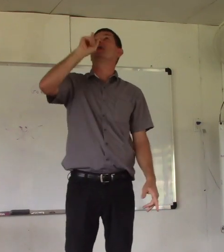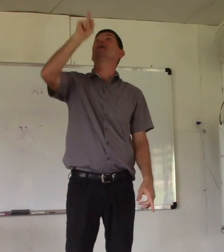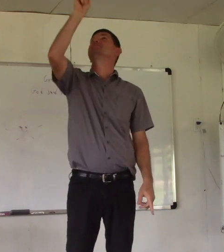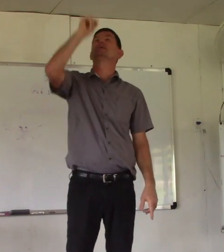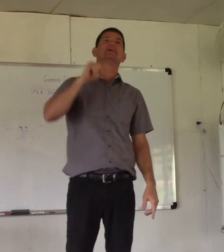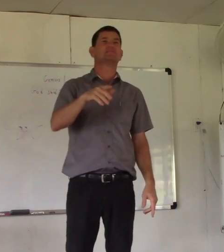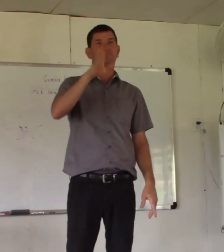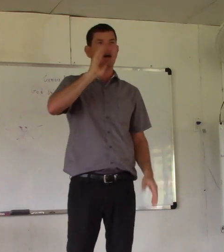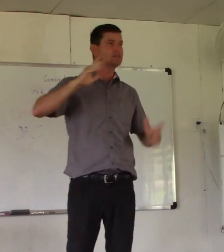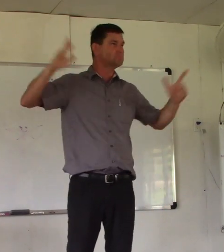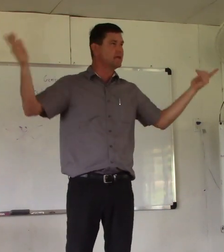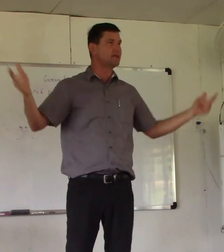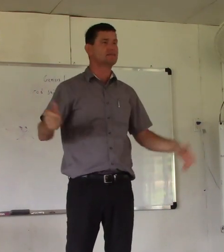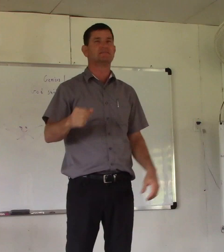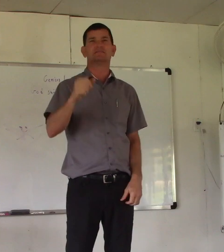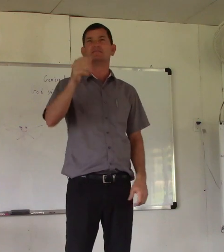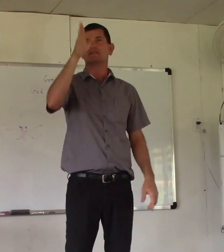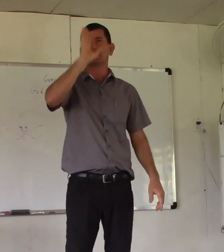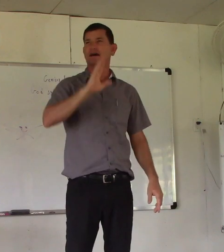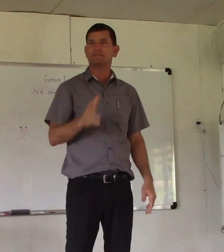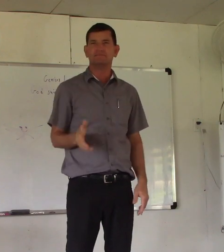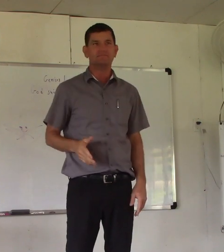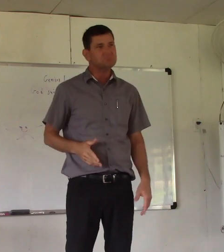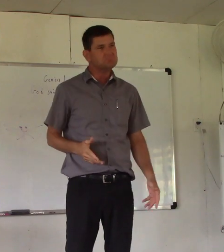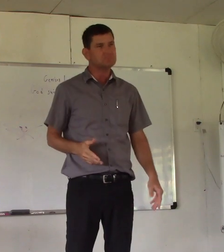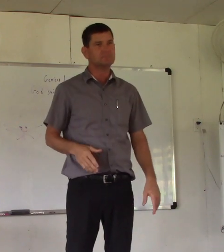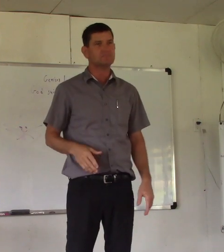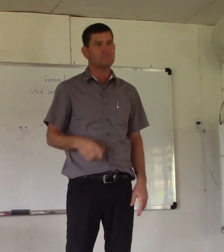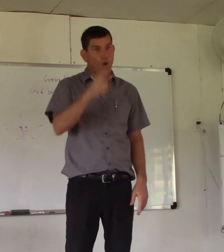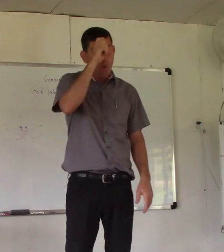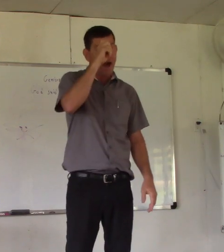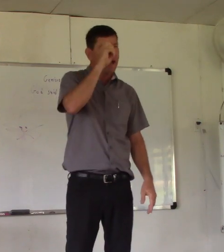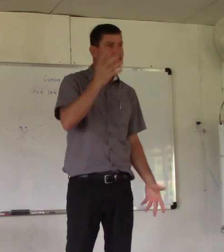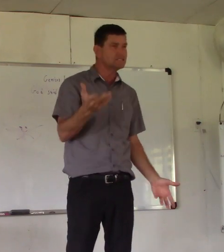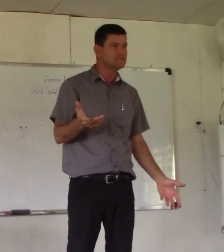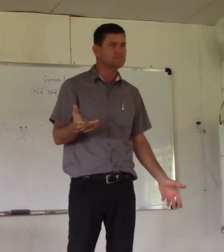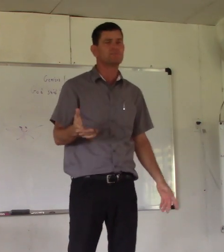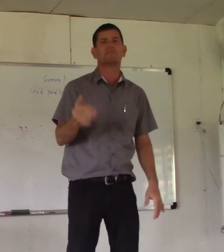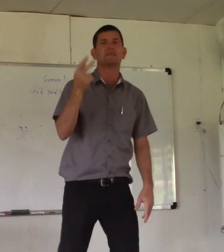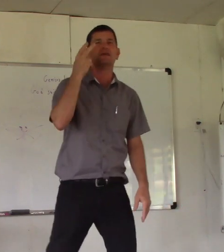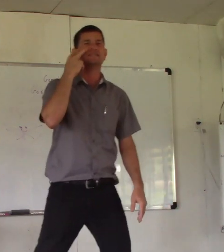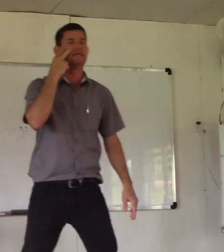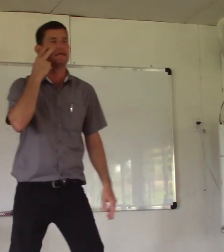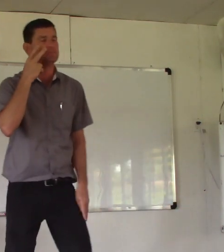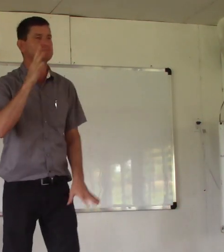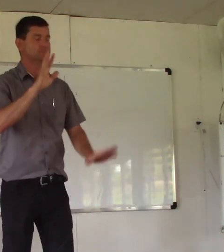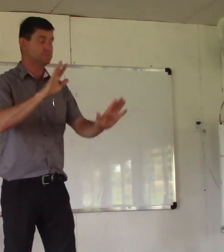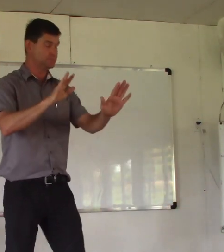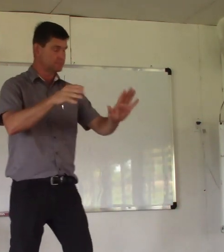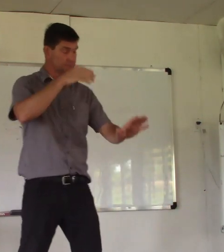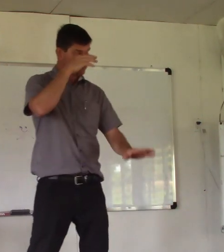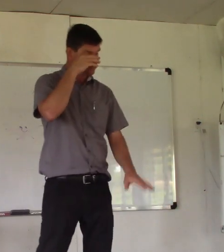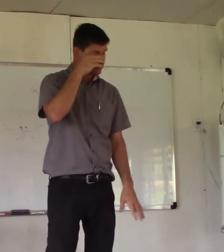God, there, God, big, God, wise, see.